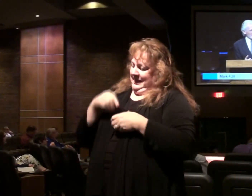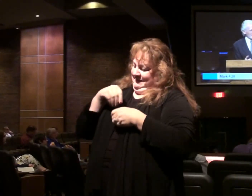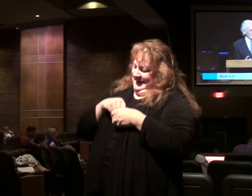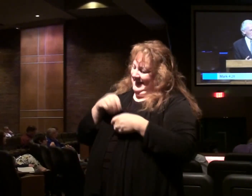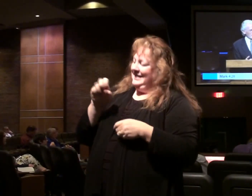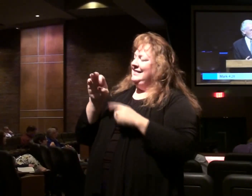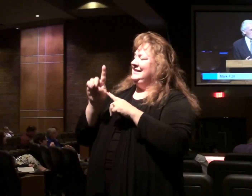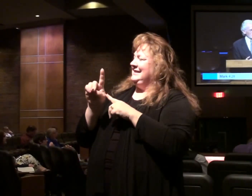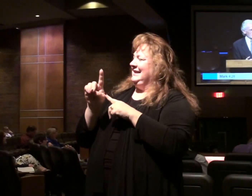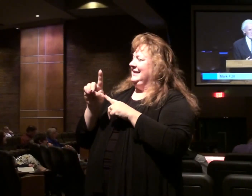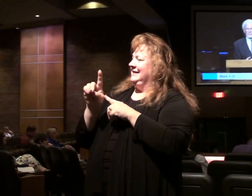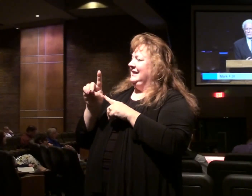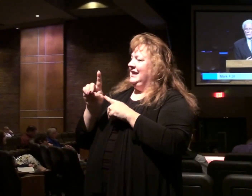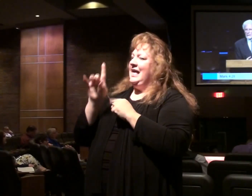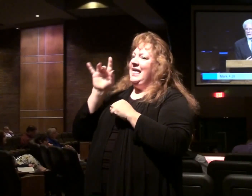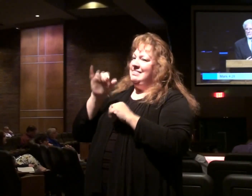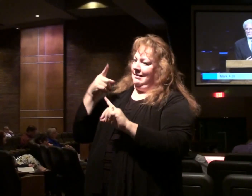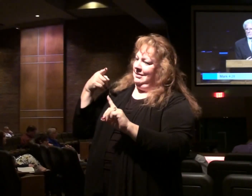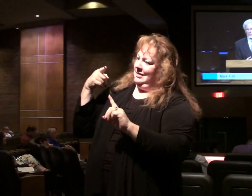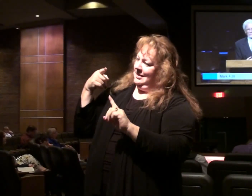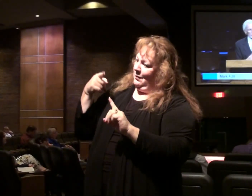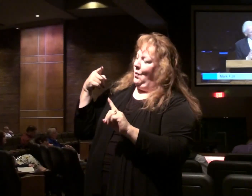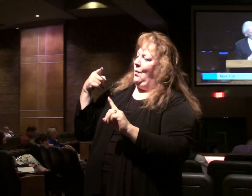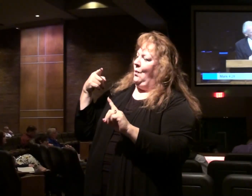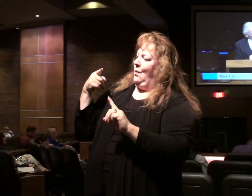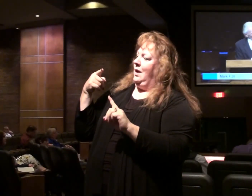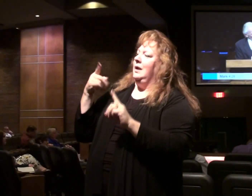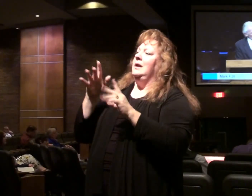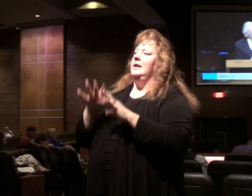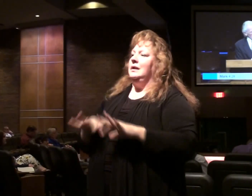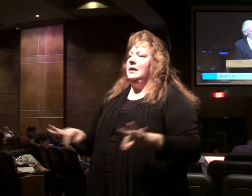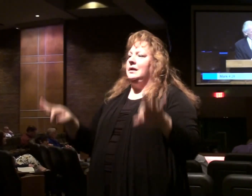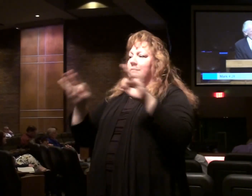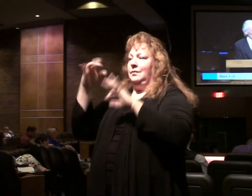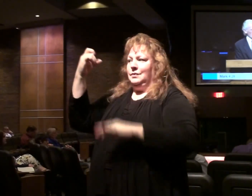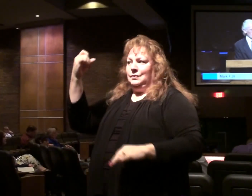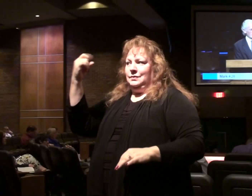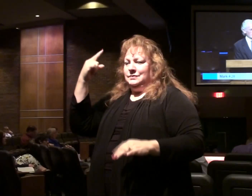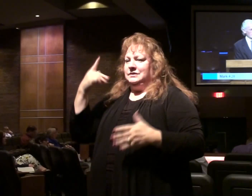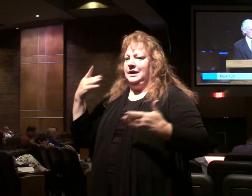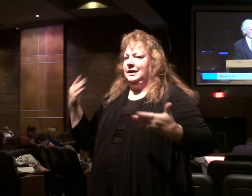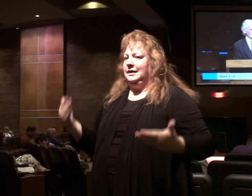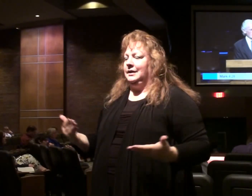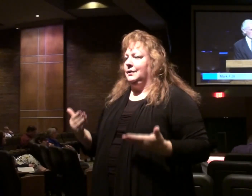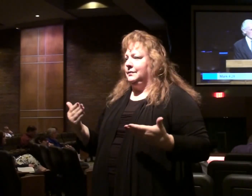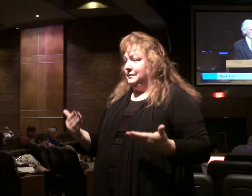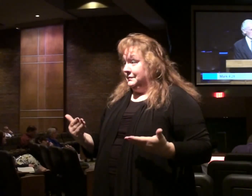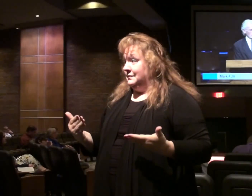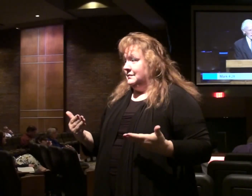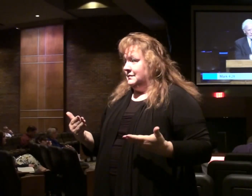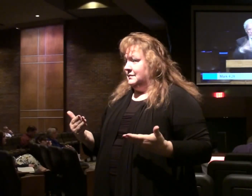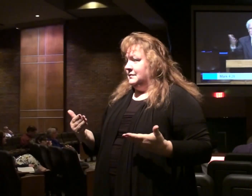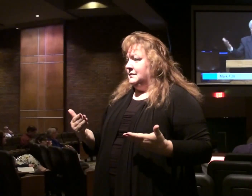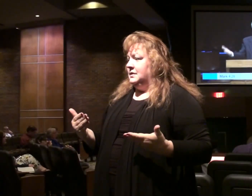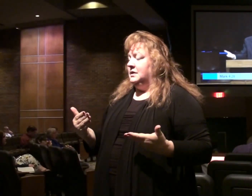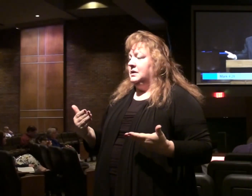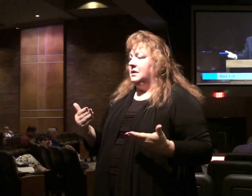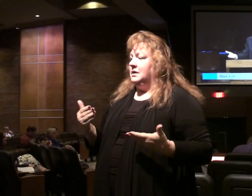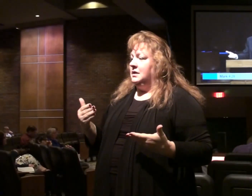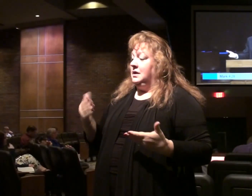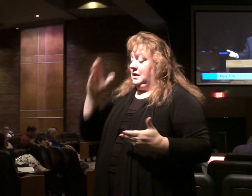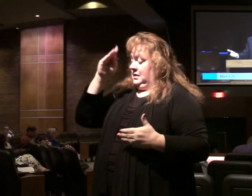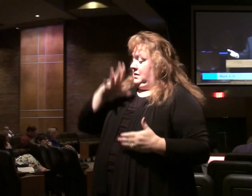seed. That's the point. It's important to grasp it here. The sower